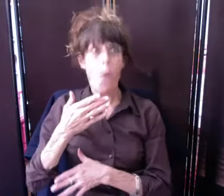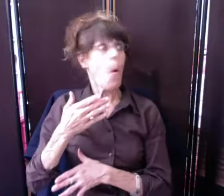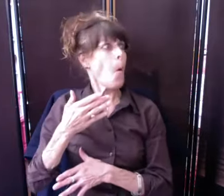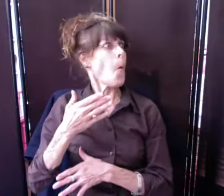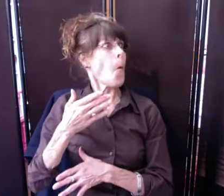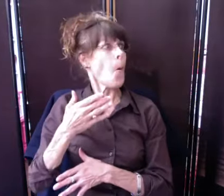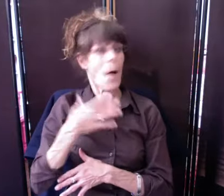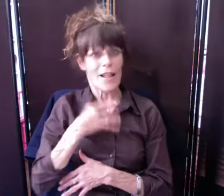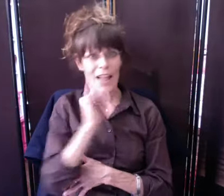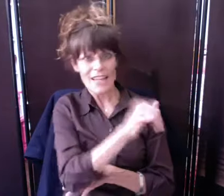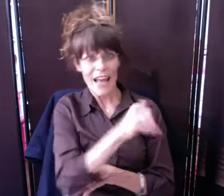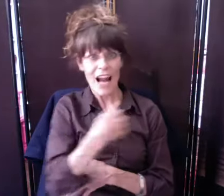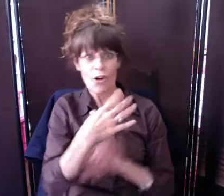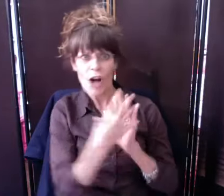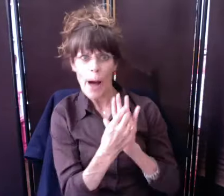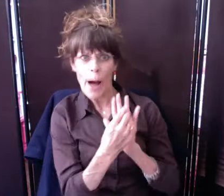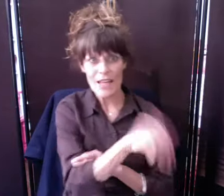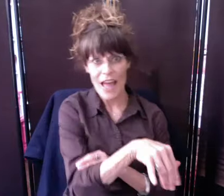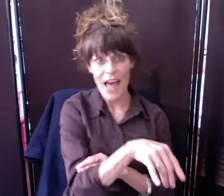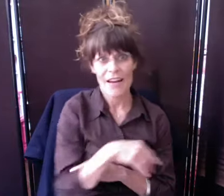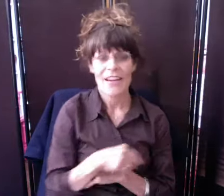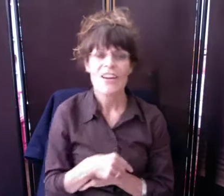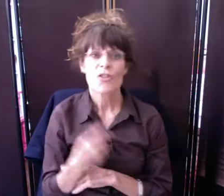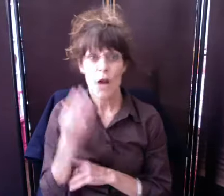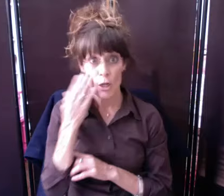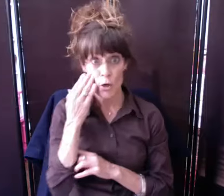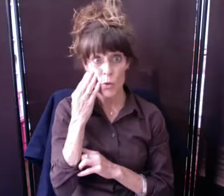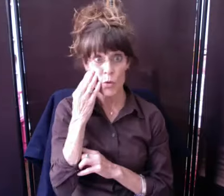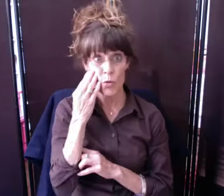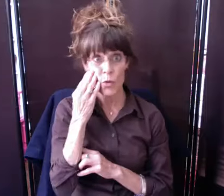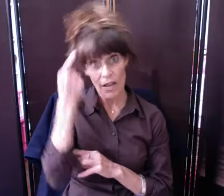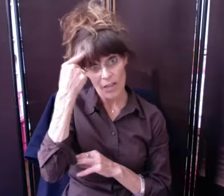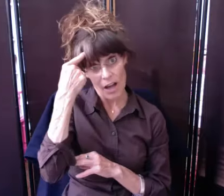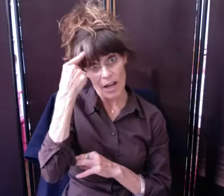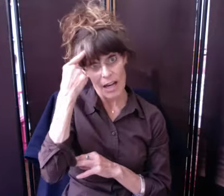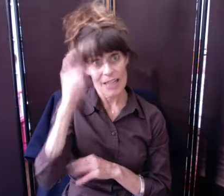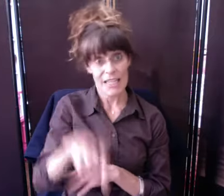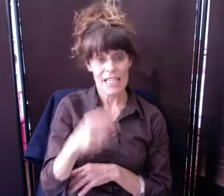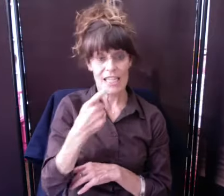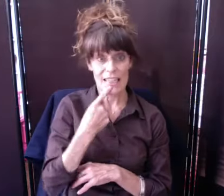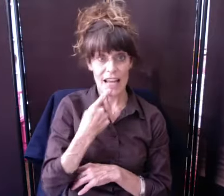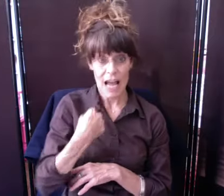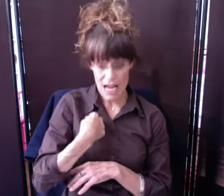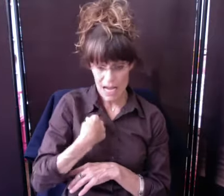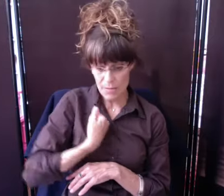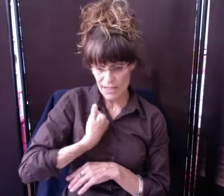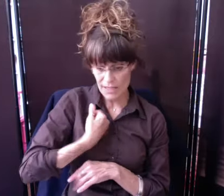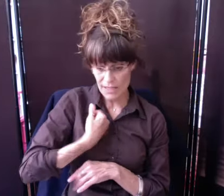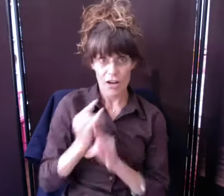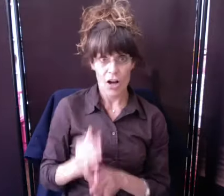and I wanted to go to AA meetings with her. So I knew I thought I had to say I was an alcoholic. You don't, but I